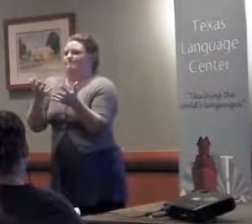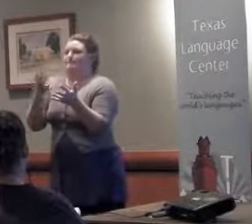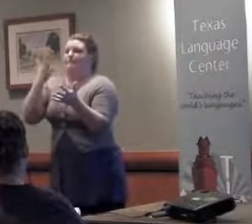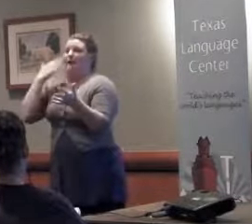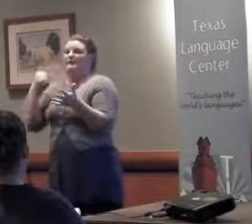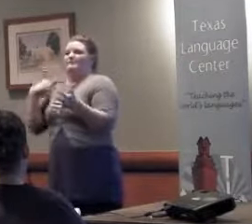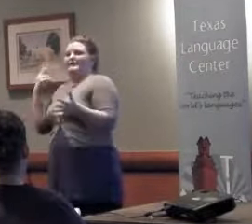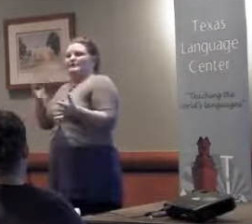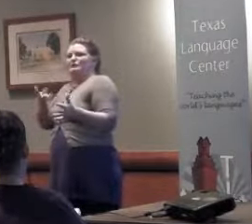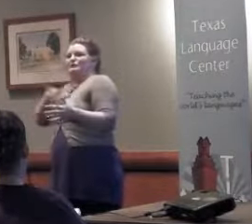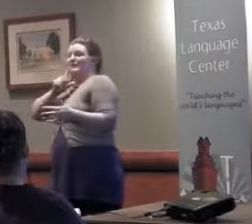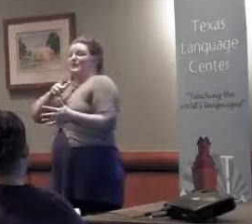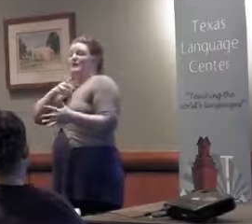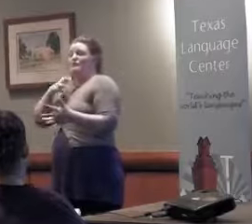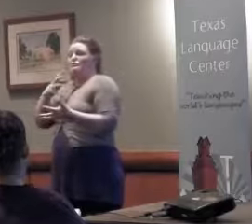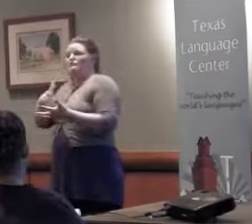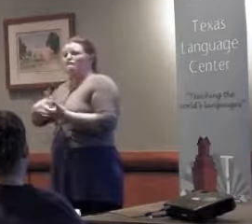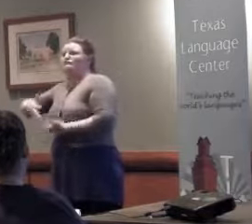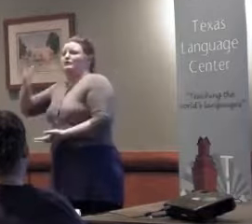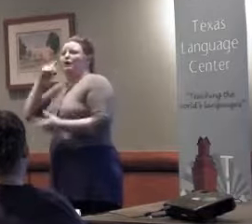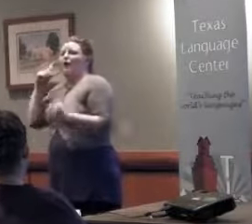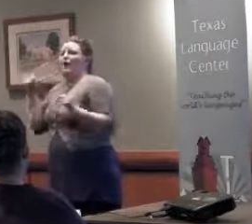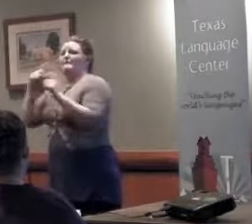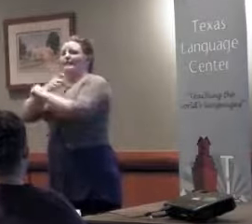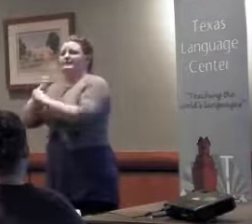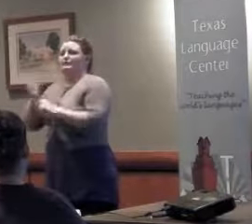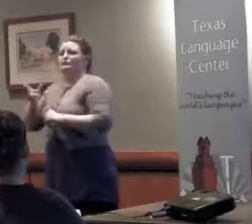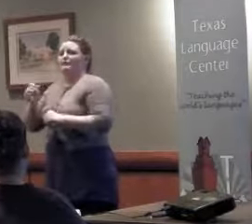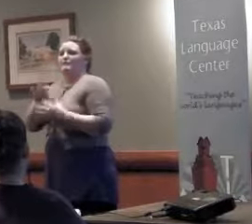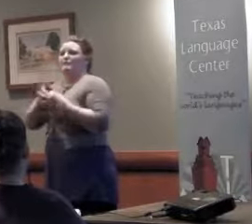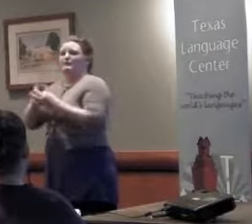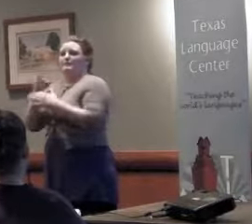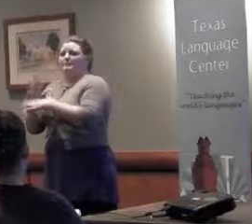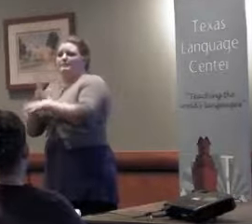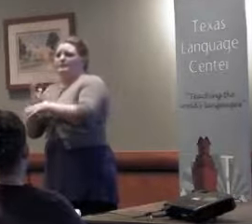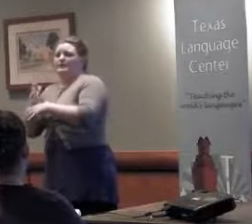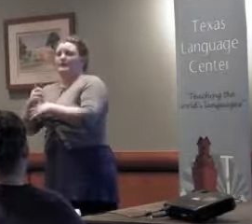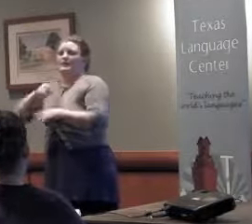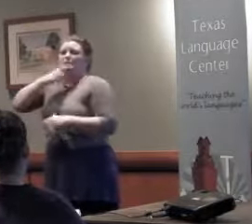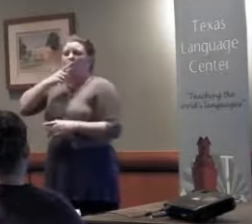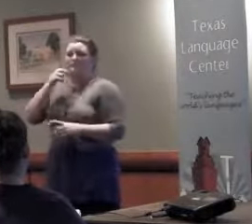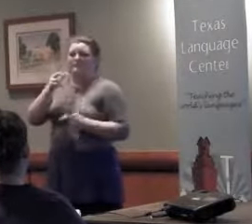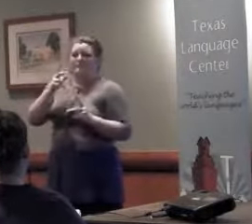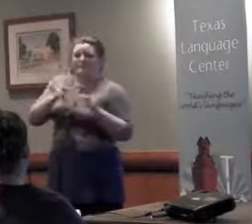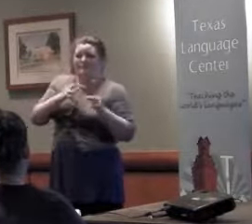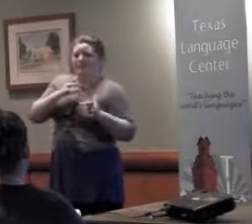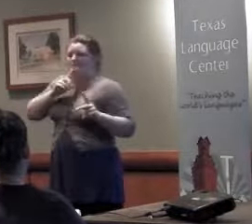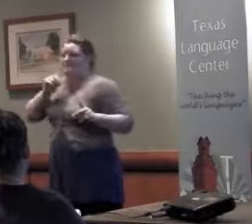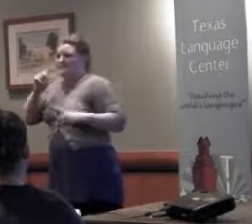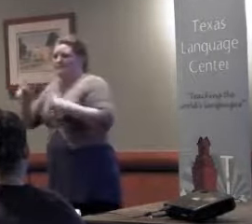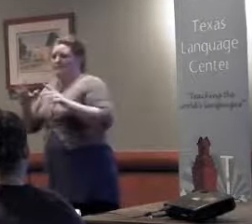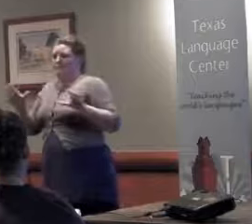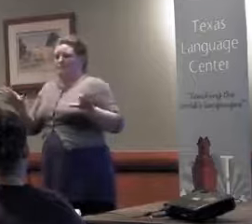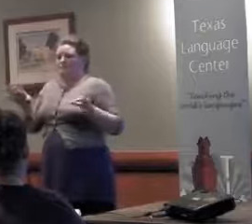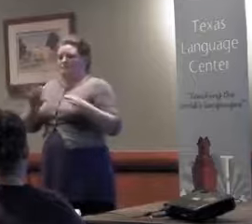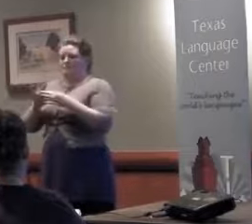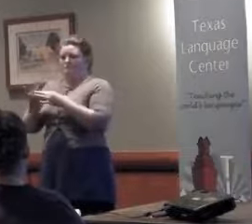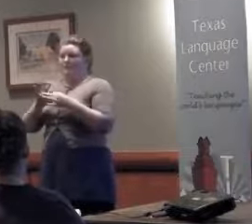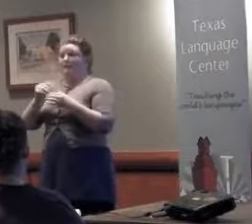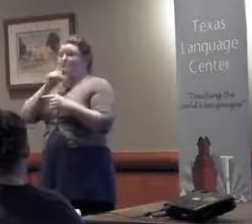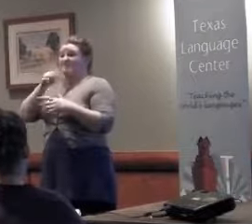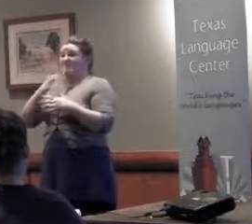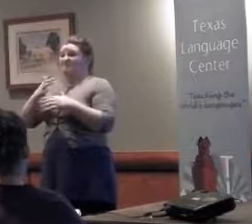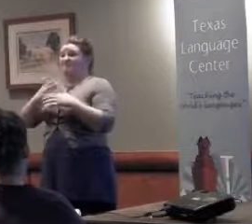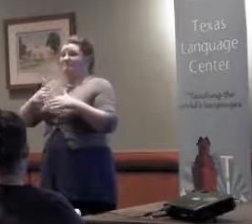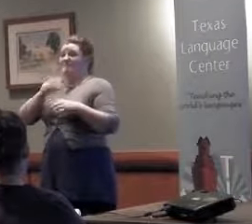Because of a history, a pretty rich and complex history of relationships between hearing and deaf people in this country, and really beyond this country